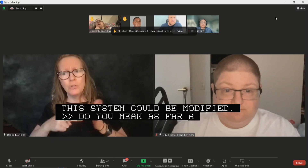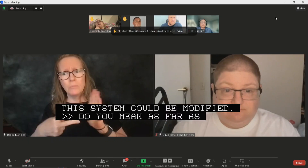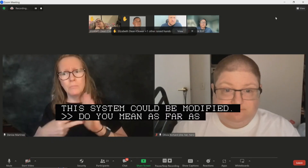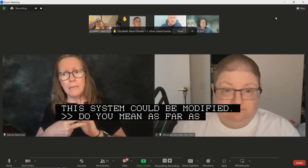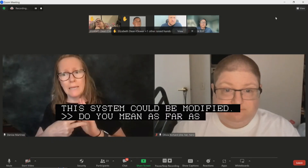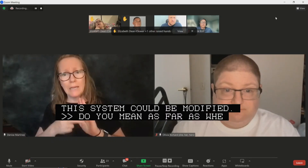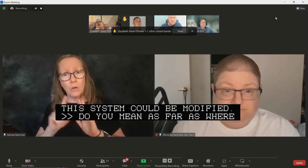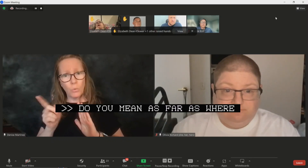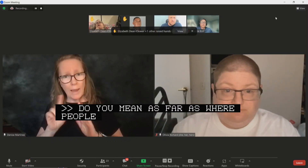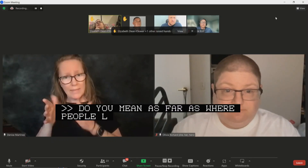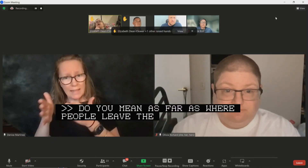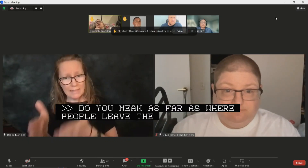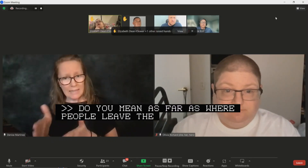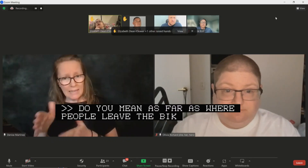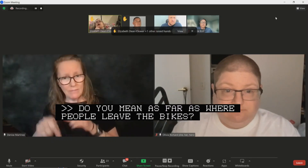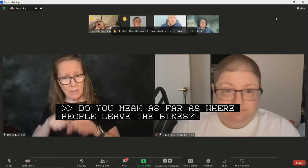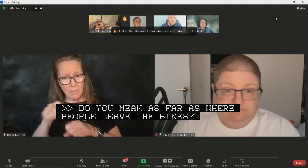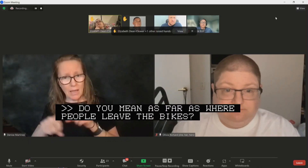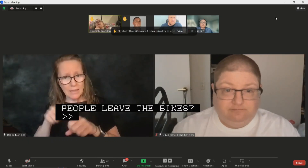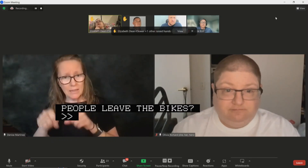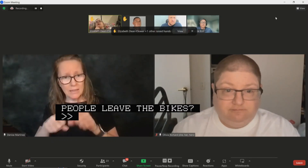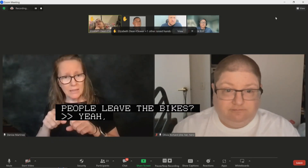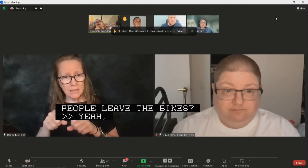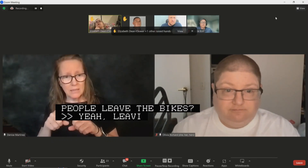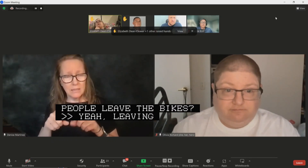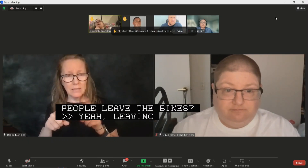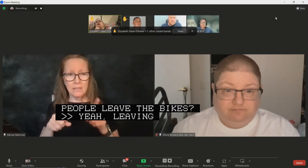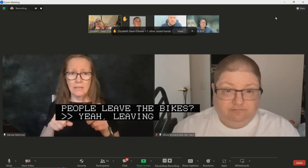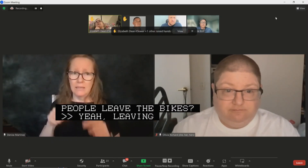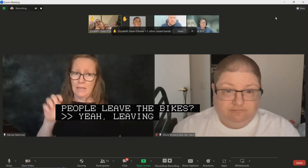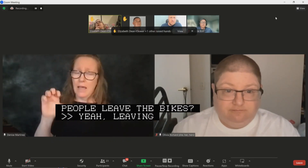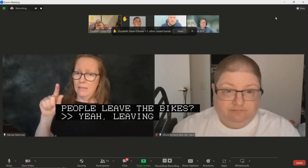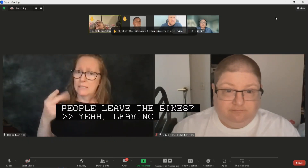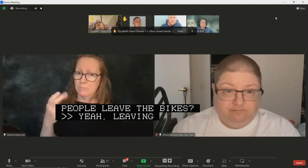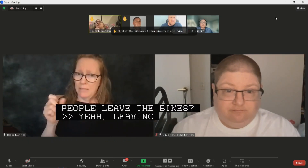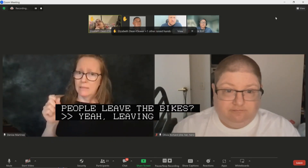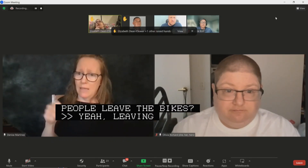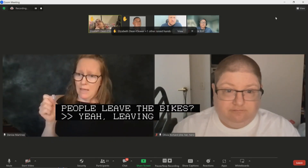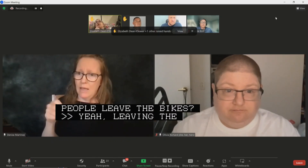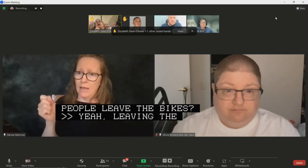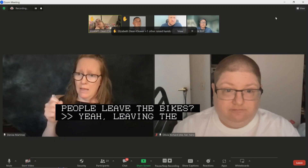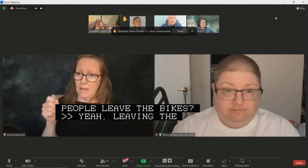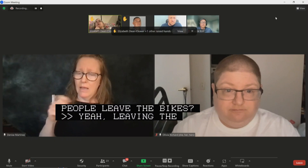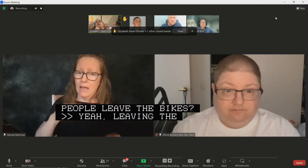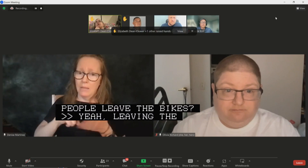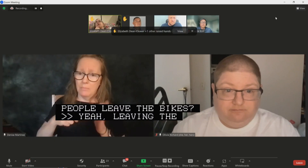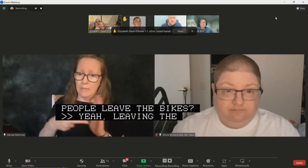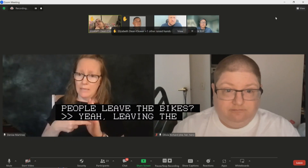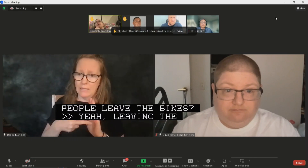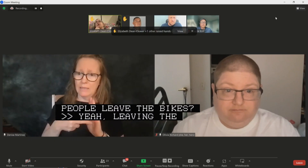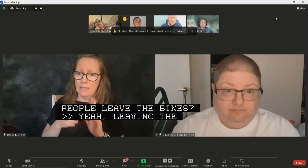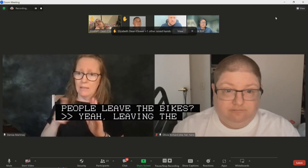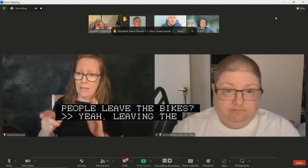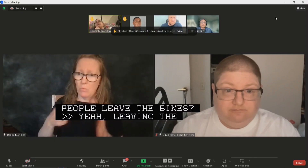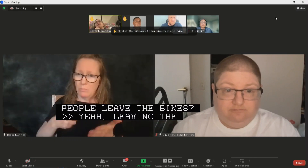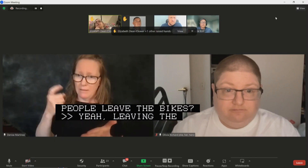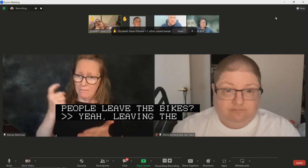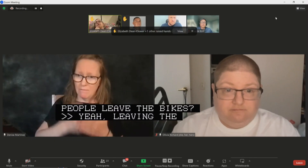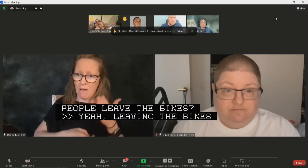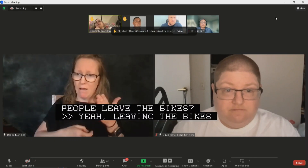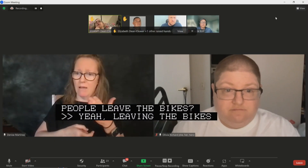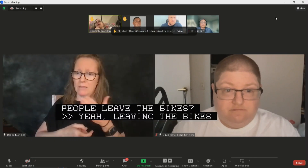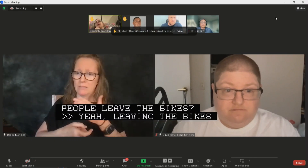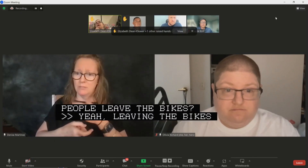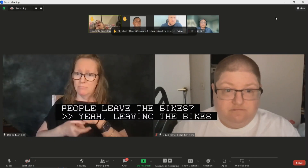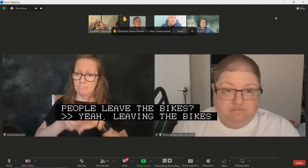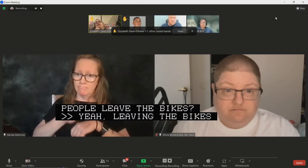bikes, that, I mean, that they would be fined or accountable for, you know, the price of the bike